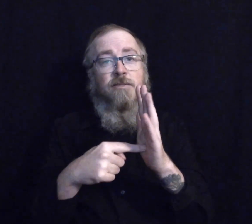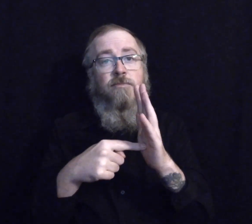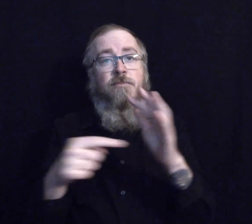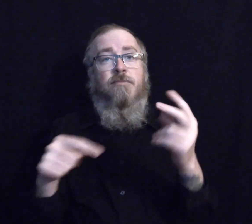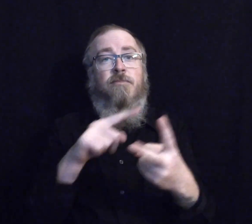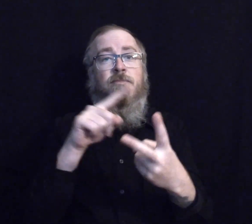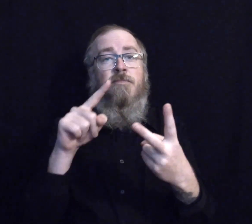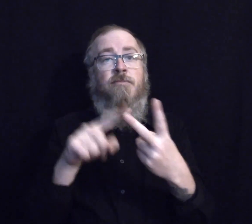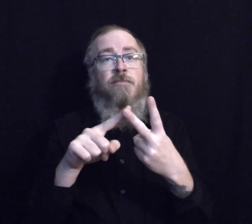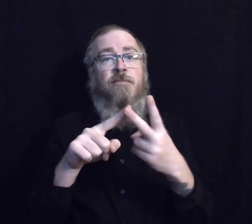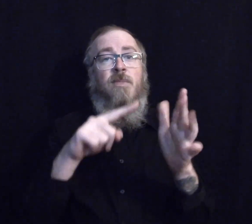JAWS,